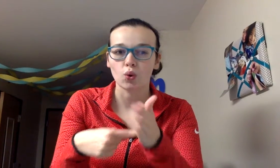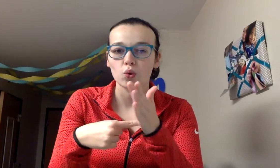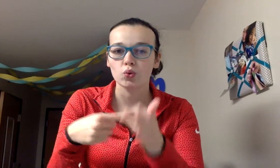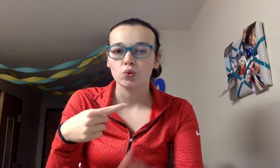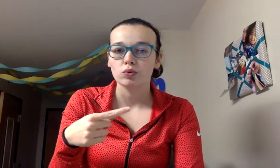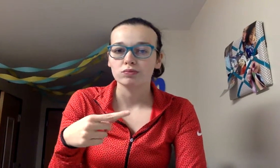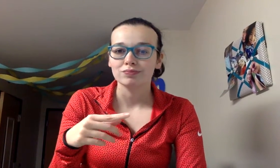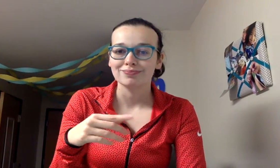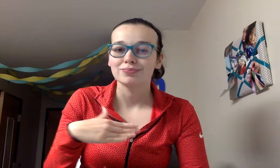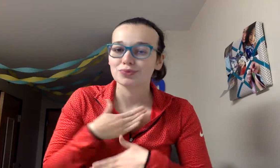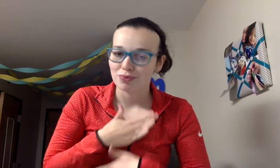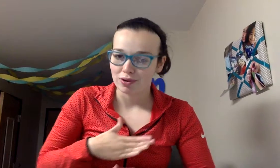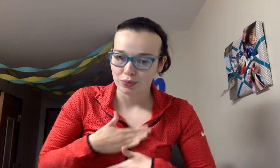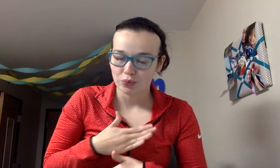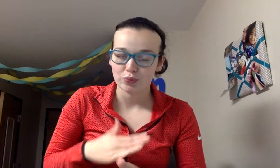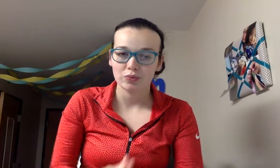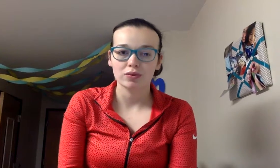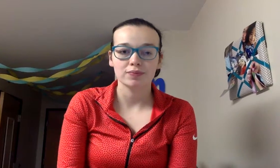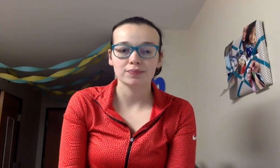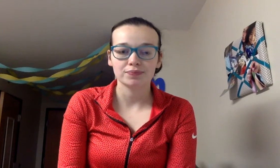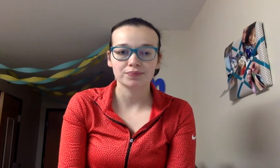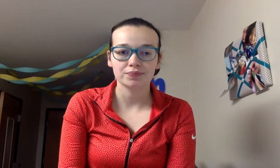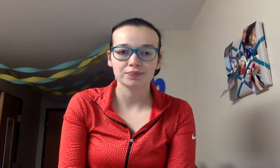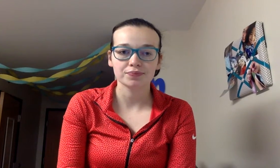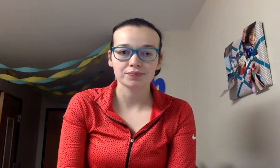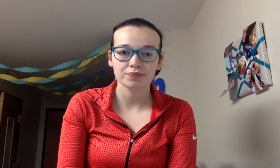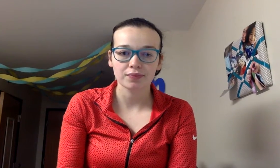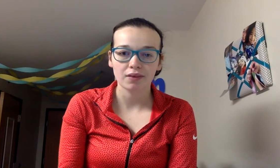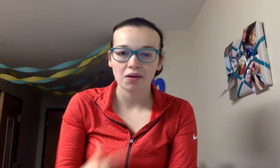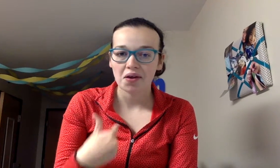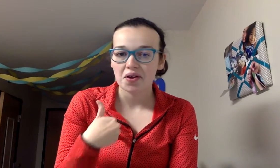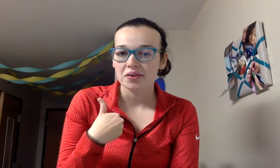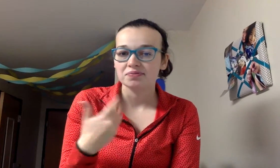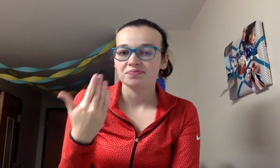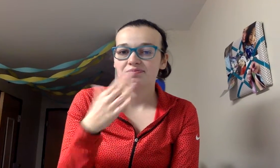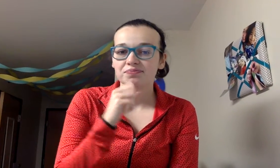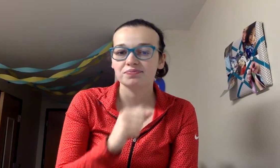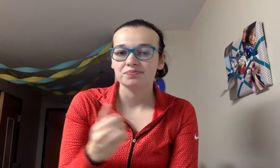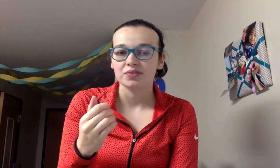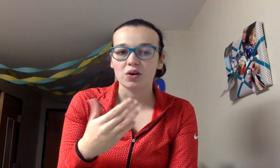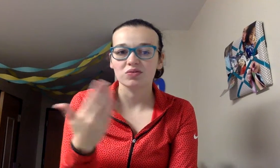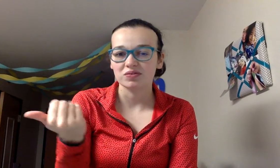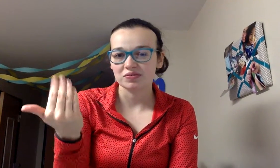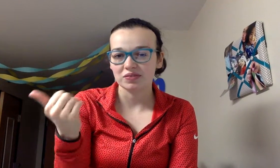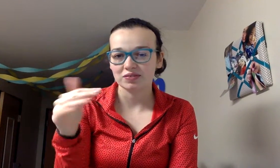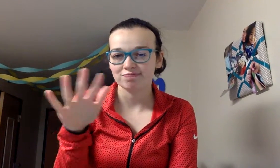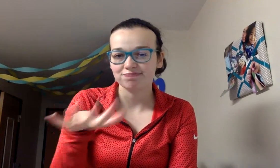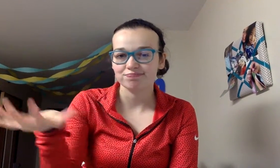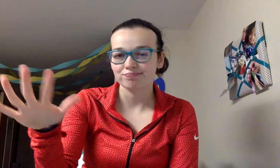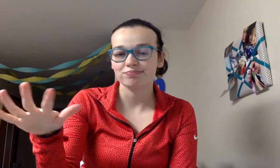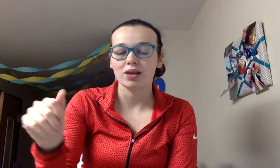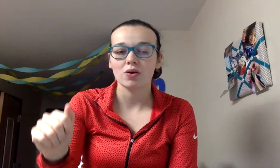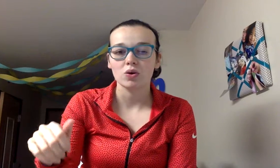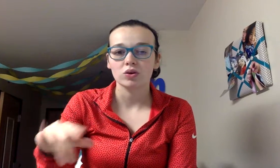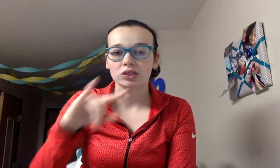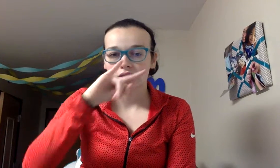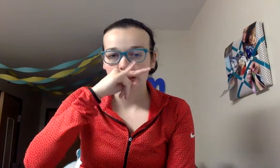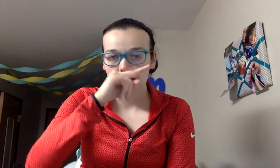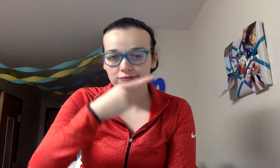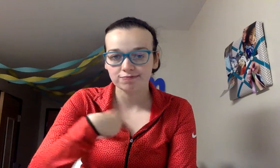young faculty member, there were about 15 young kids who'd been working in my research lab. I took them all down to Disney World for a week on my nickel. One of my colleagues said, "This must have